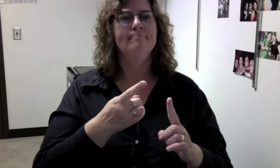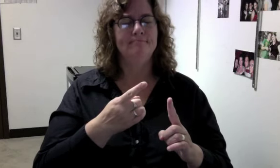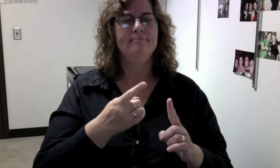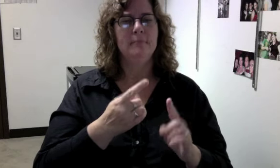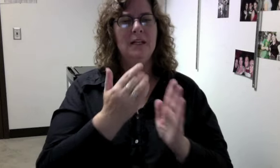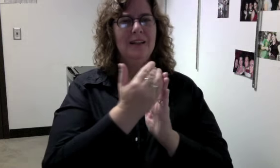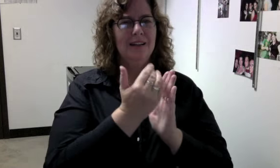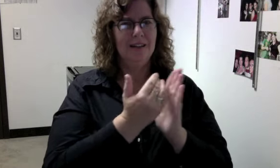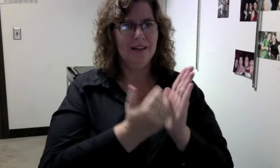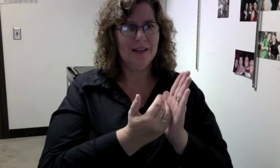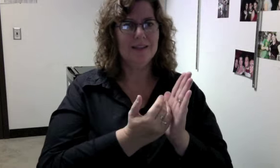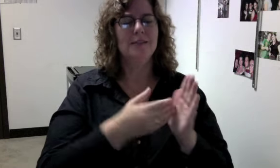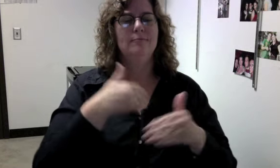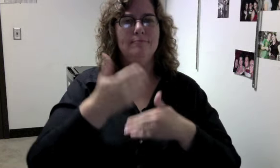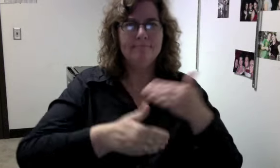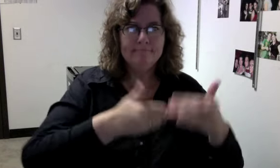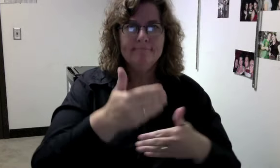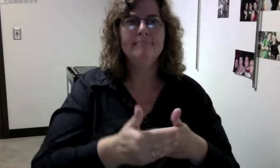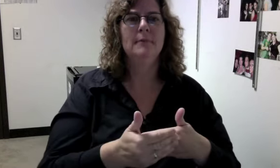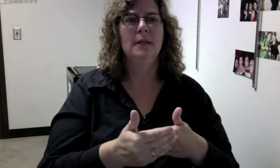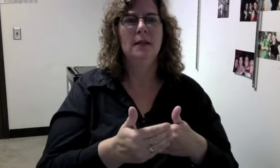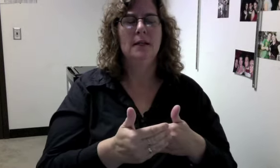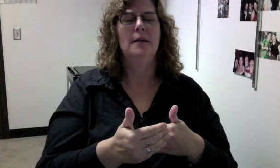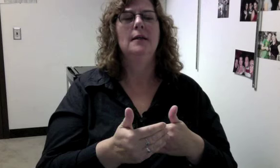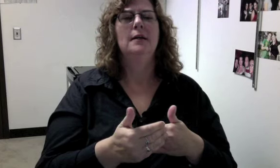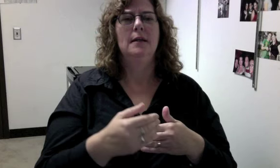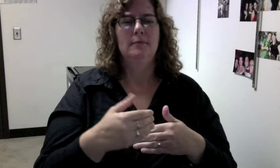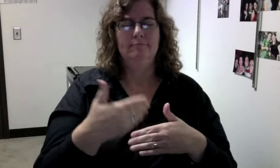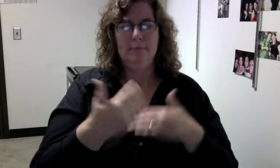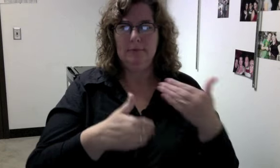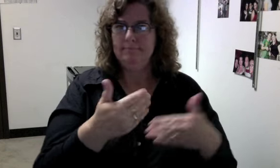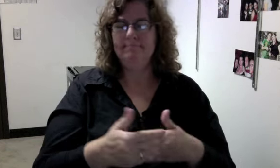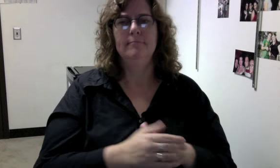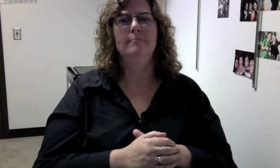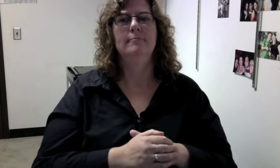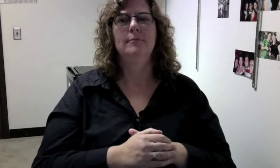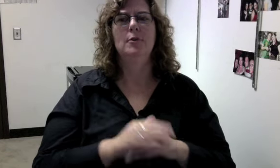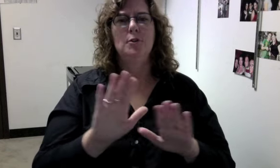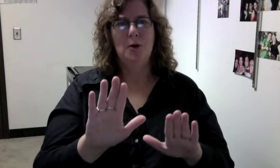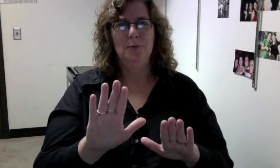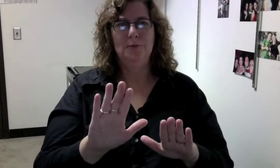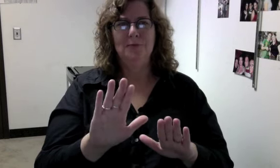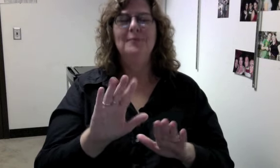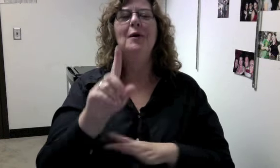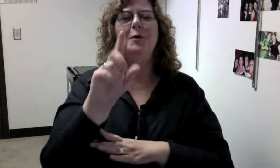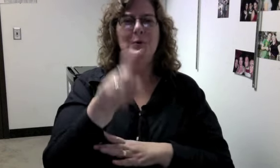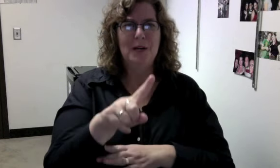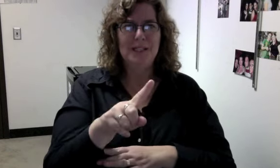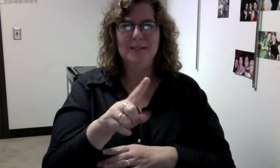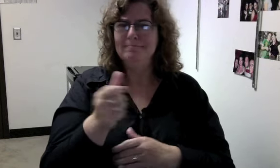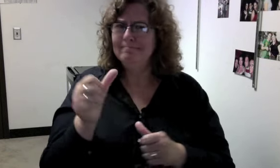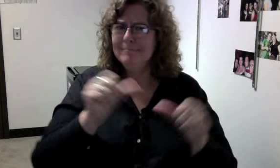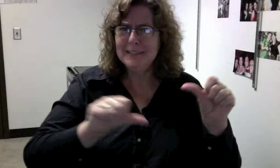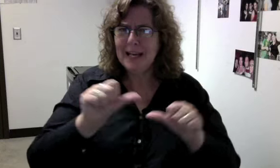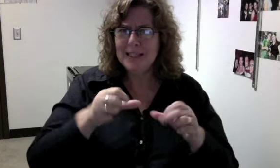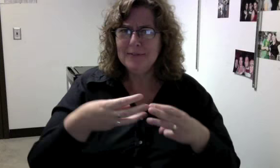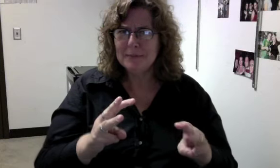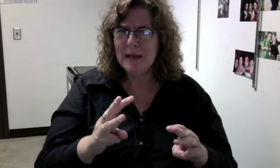to the next question. What is the scientific method? What is it? Well, first of all, science is a way of